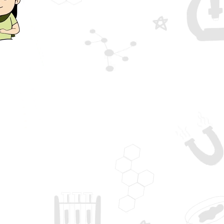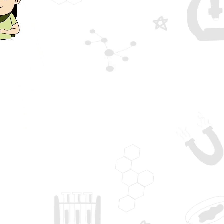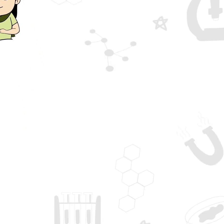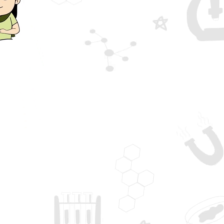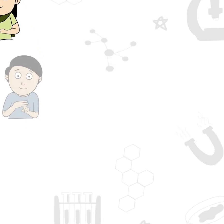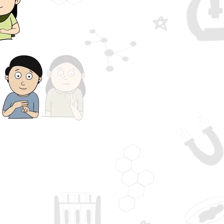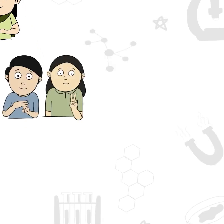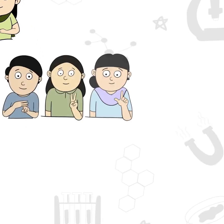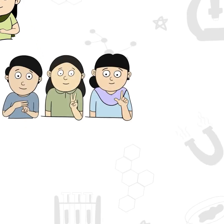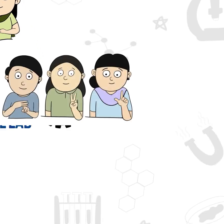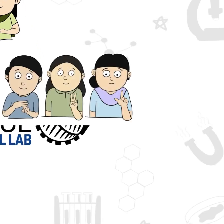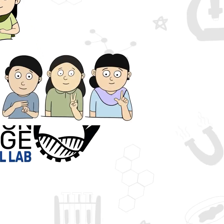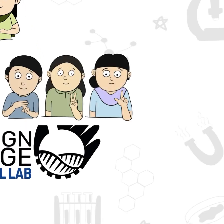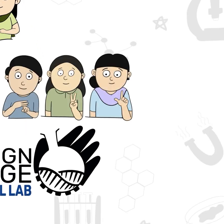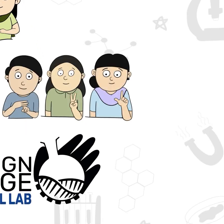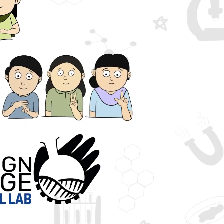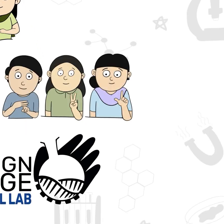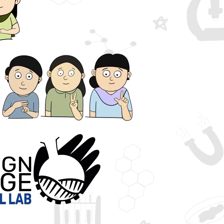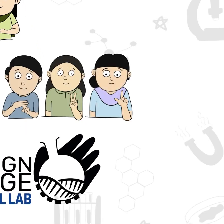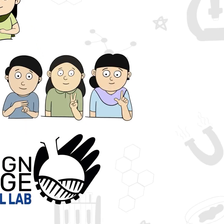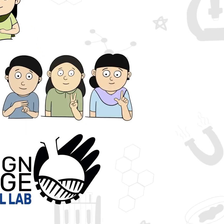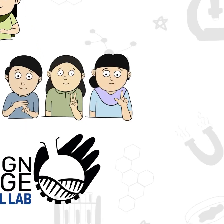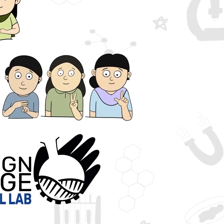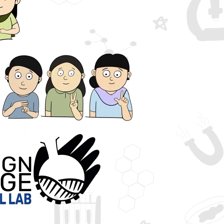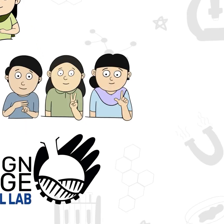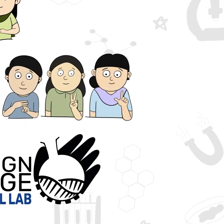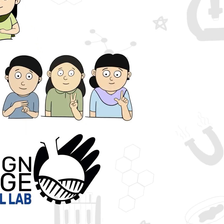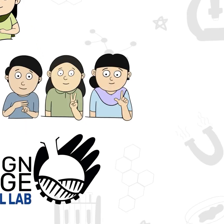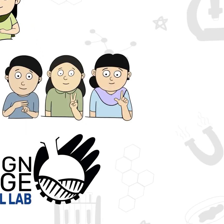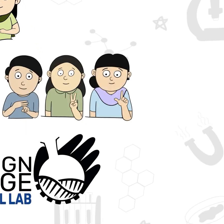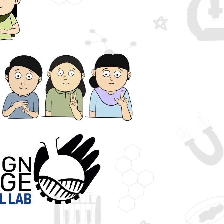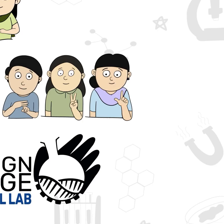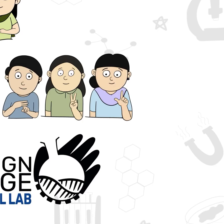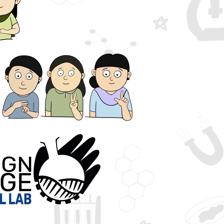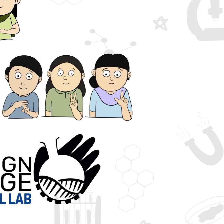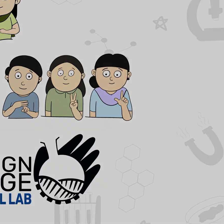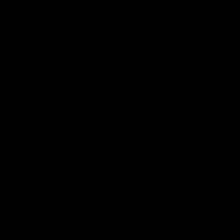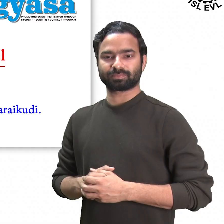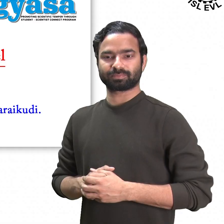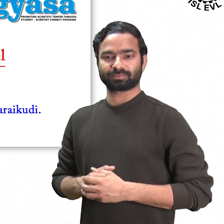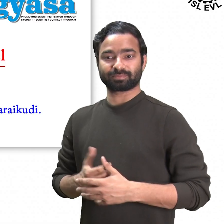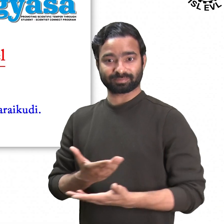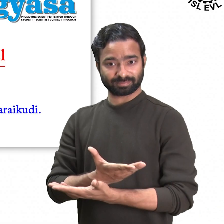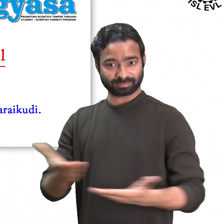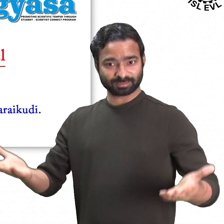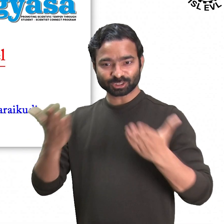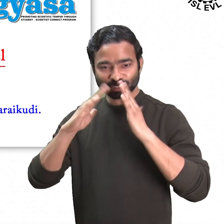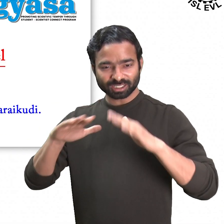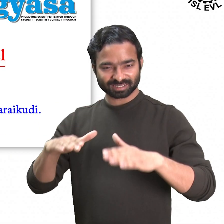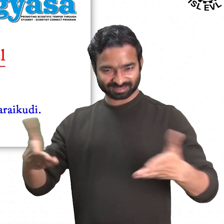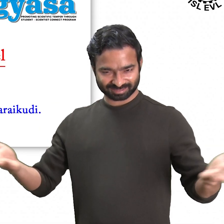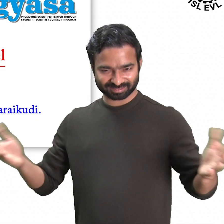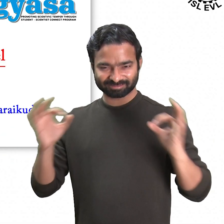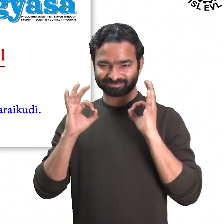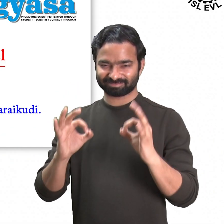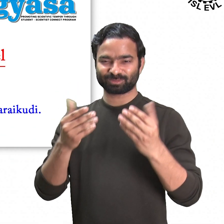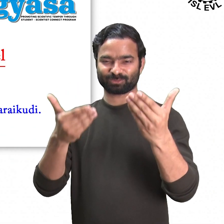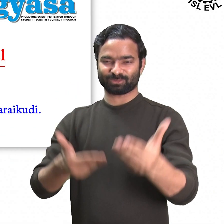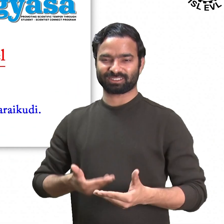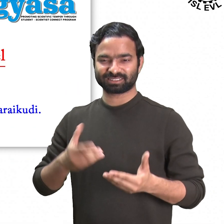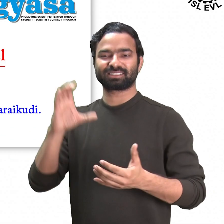Welcome to ISL Enabled Virtual Lab of CSIR. Dear students, welcome